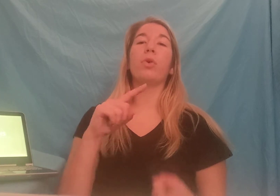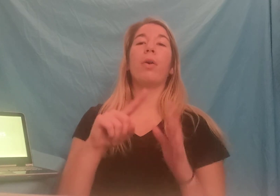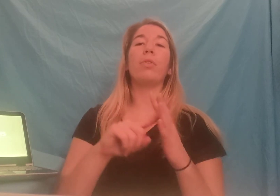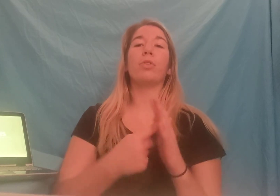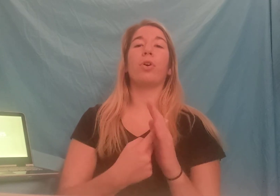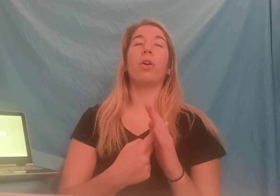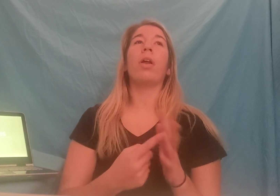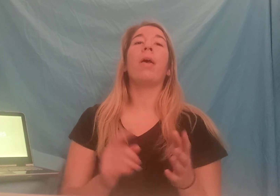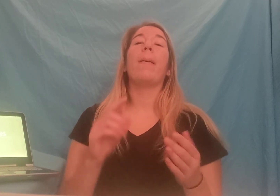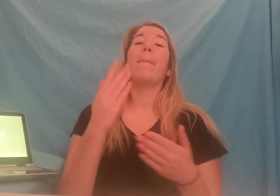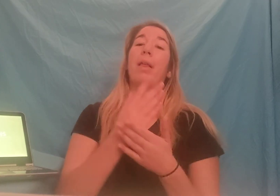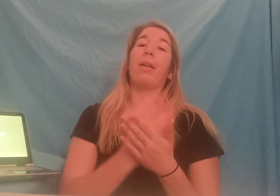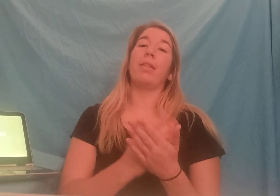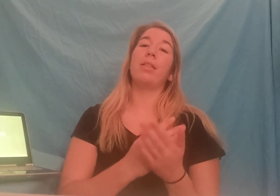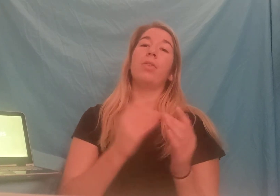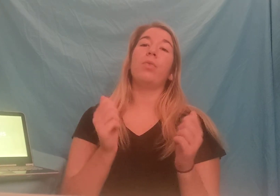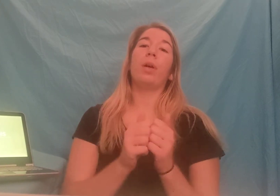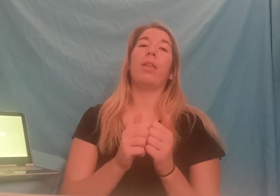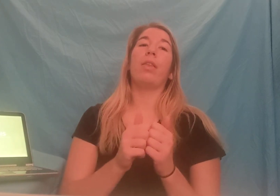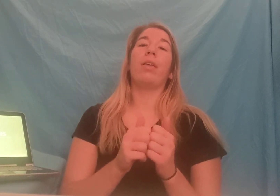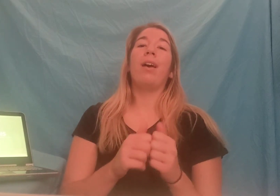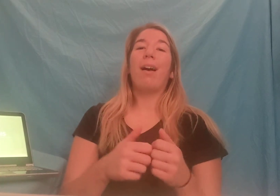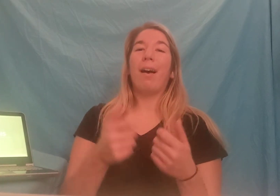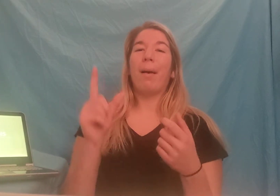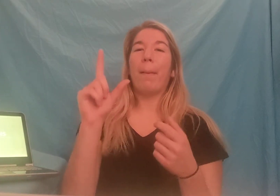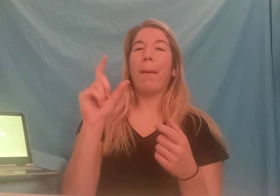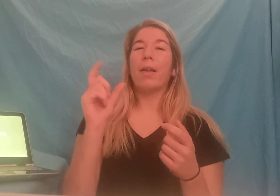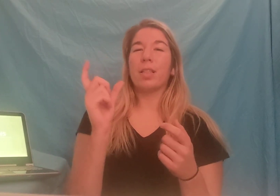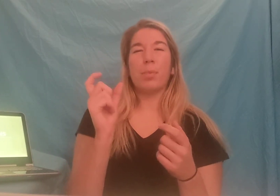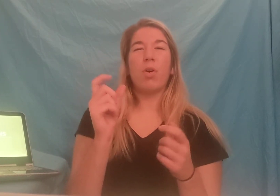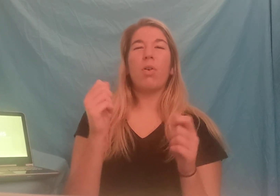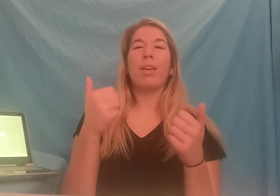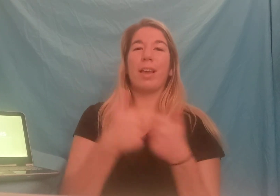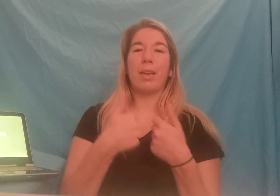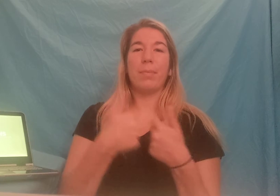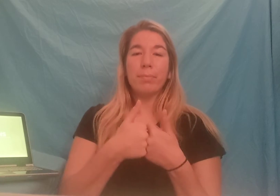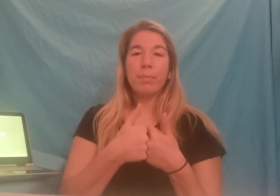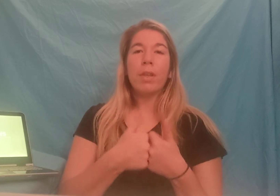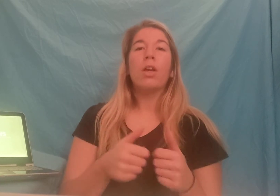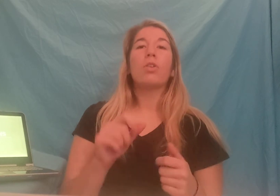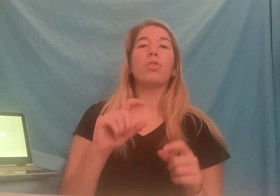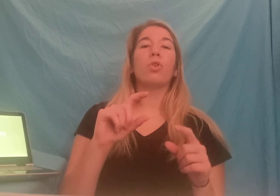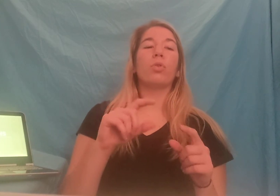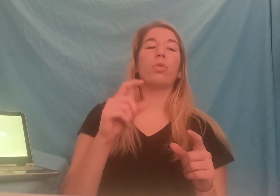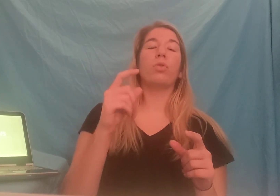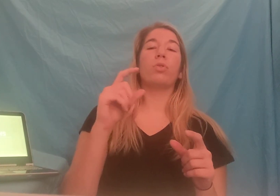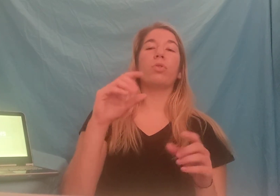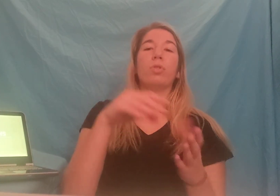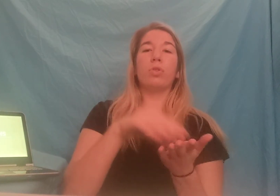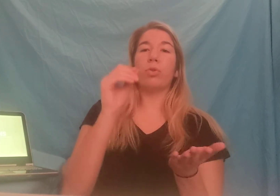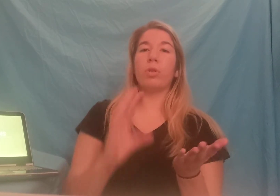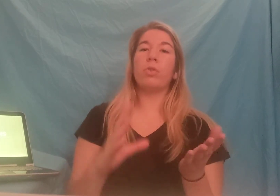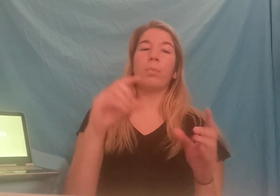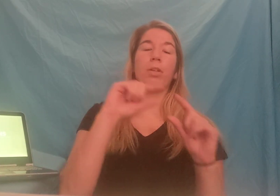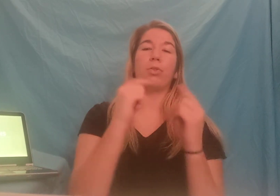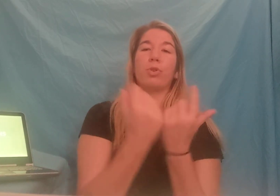I would start my lesson with a small game. So students would be in